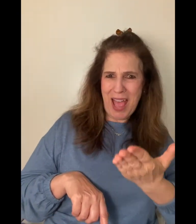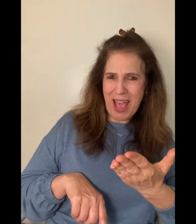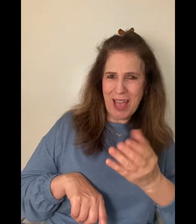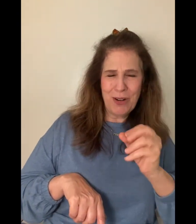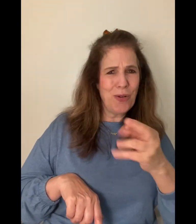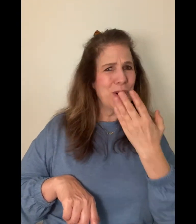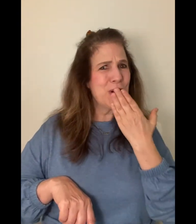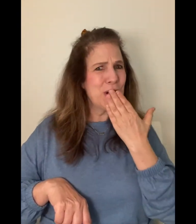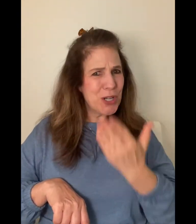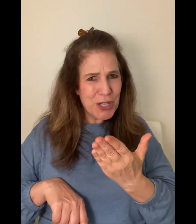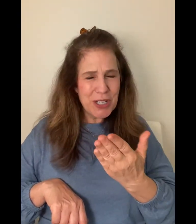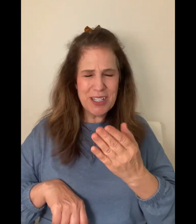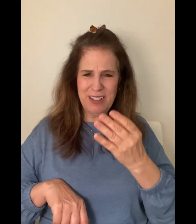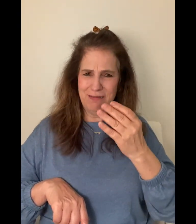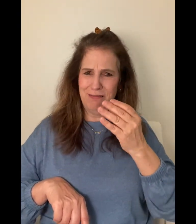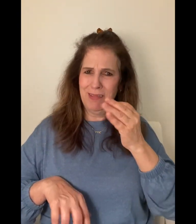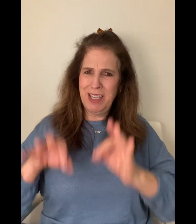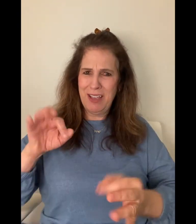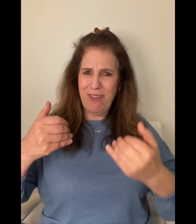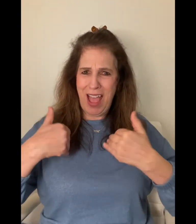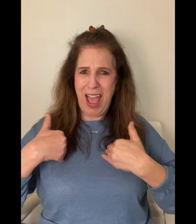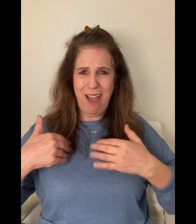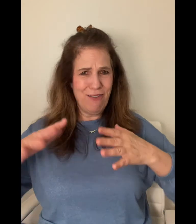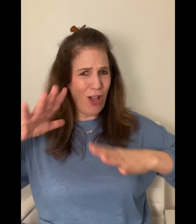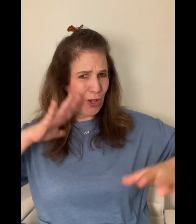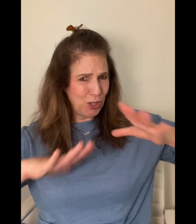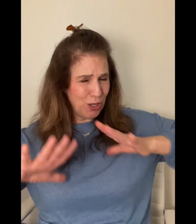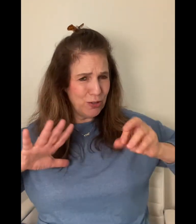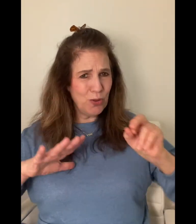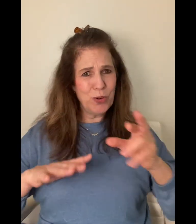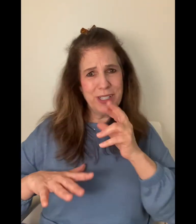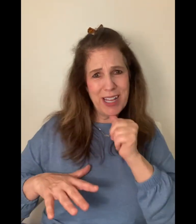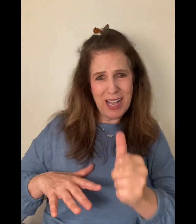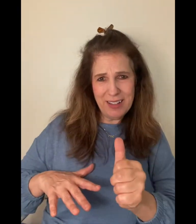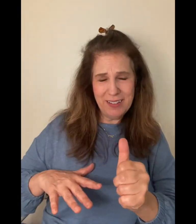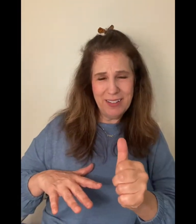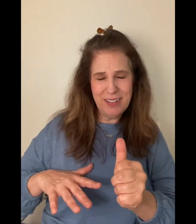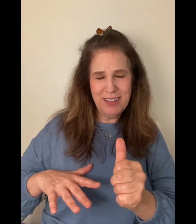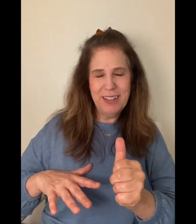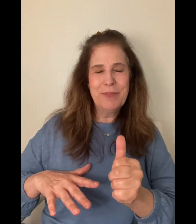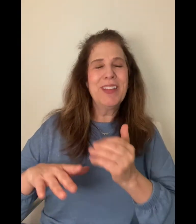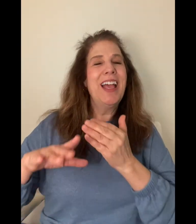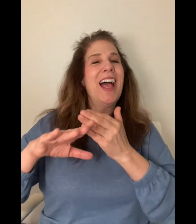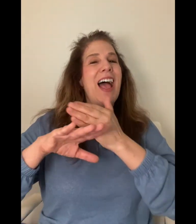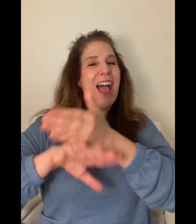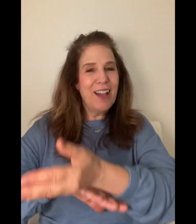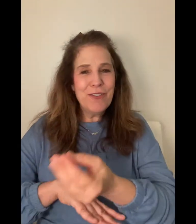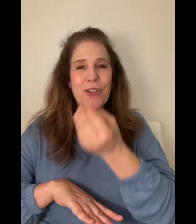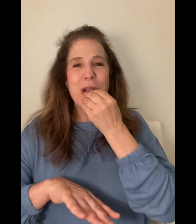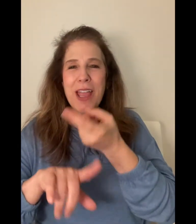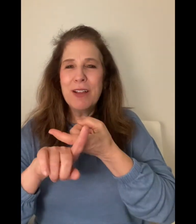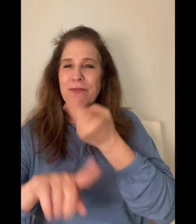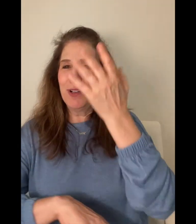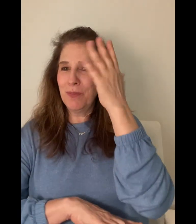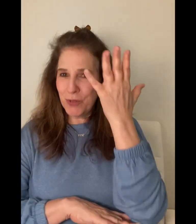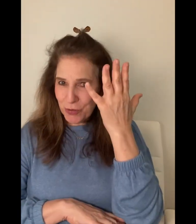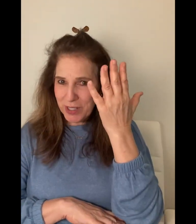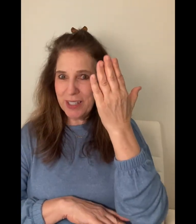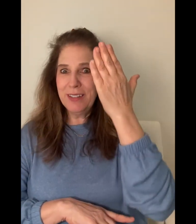false. And it's interesting because in Hebrew the word arum has two meanings. One means naked, and another, which might